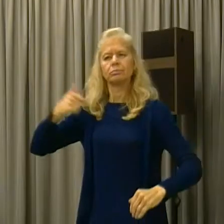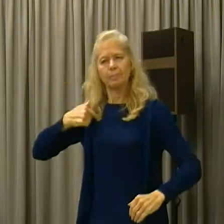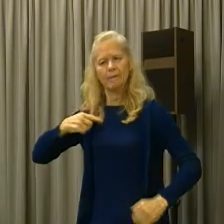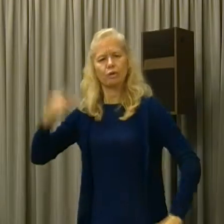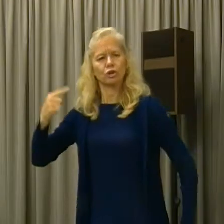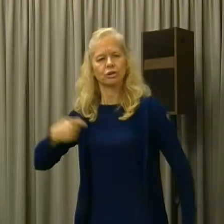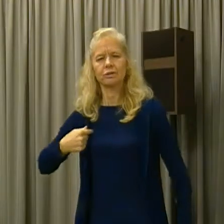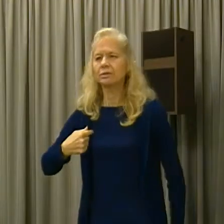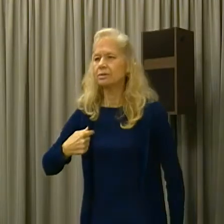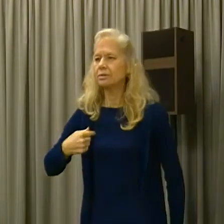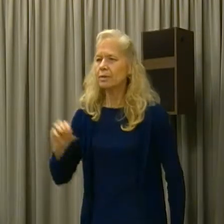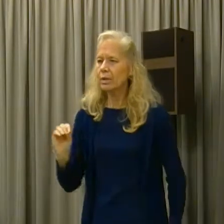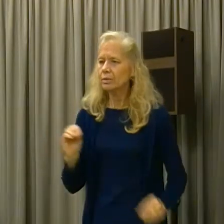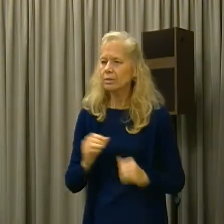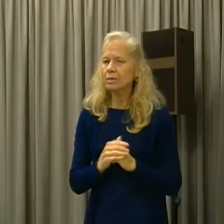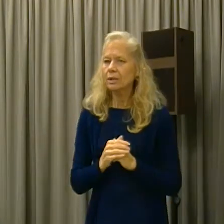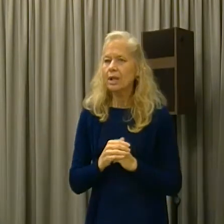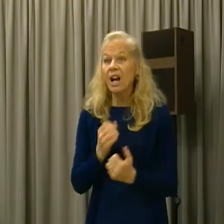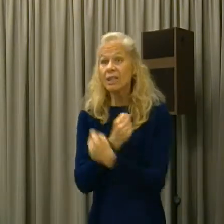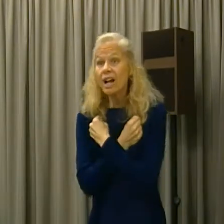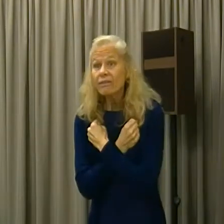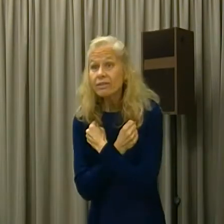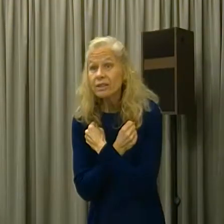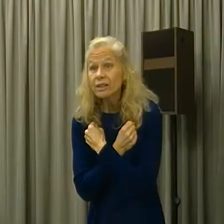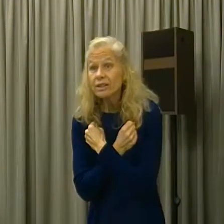Thinketh no evil. Doesn't assume the worst of somebody.